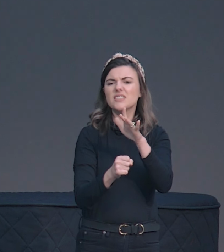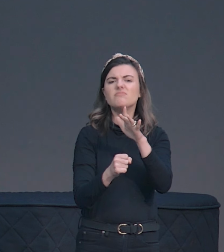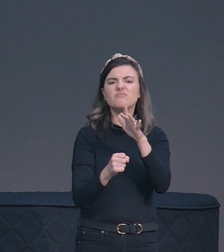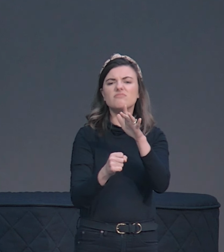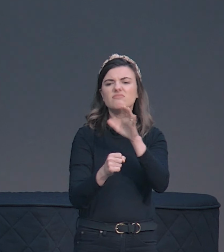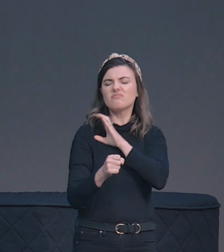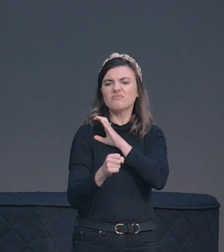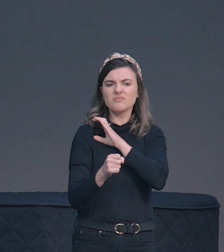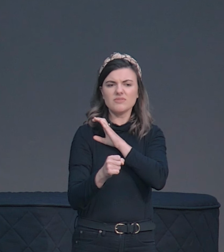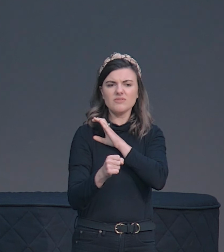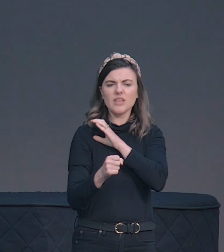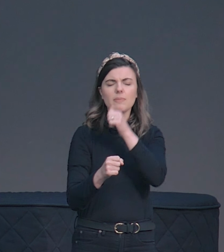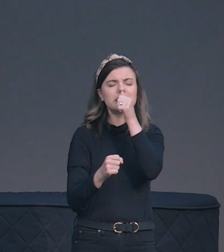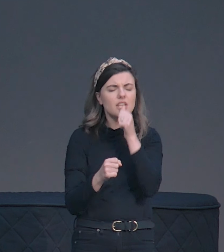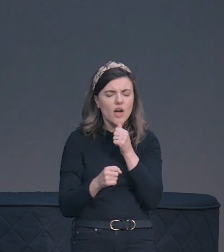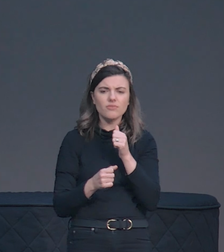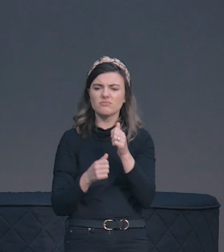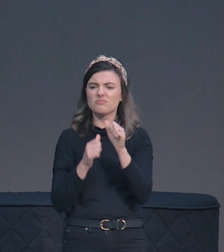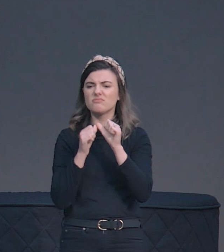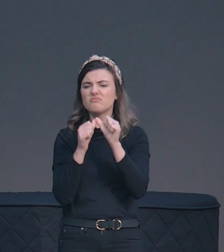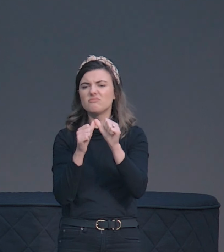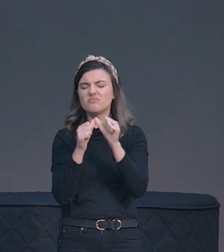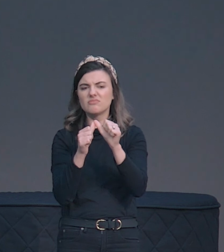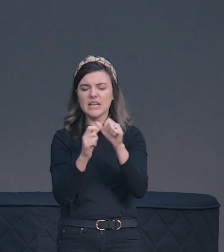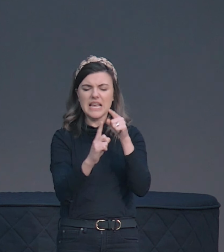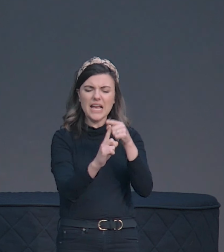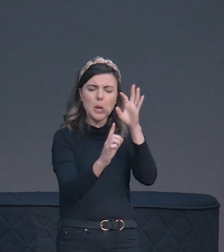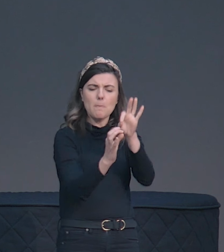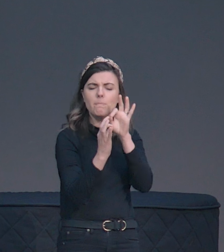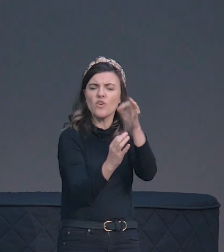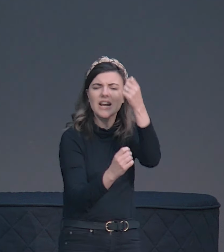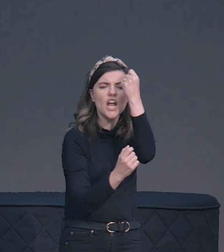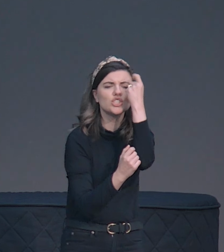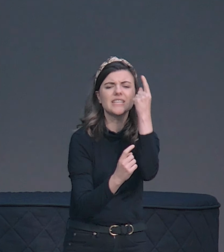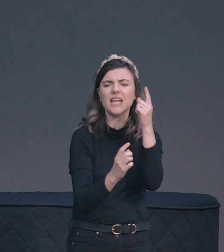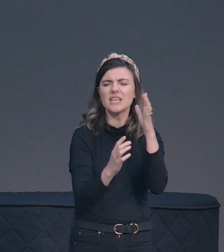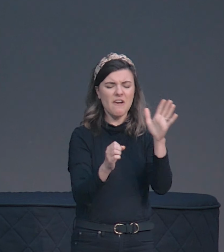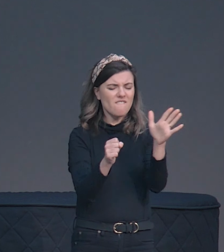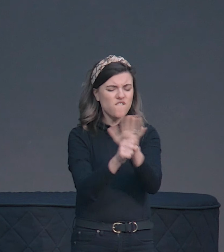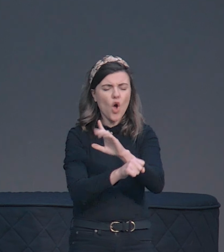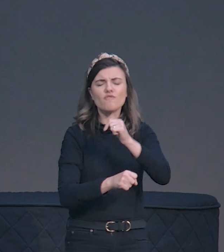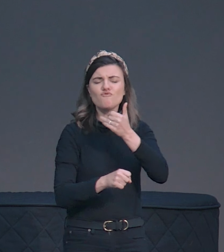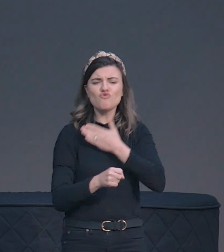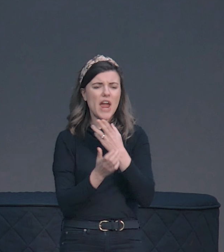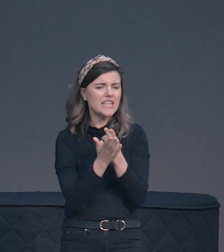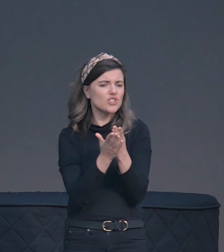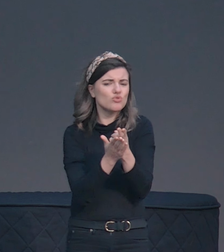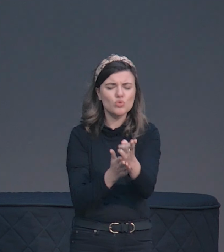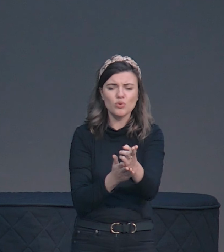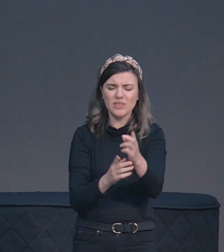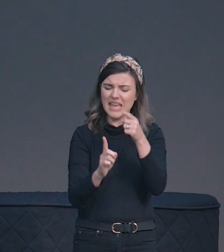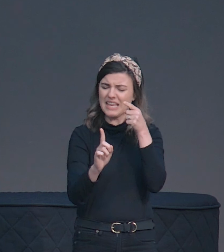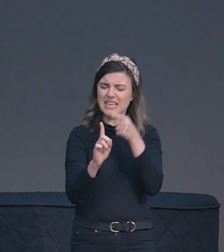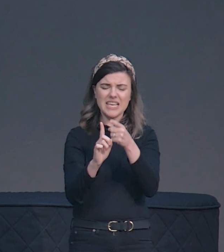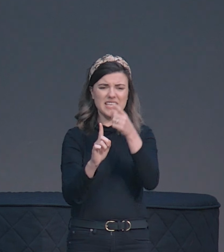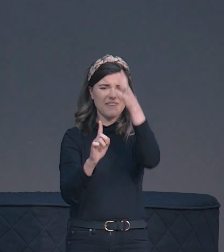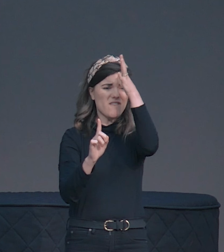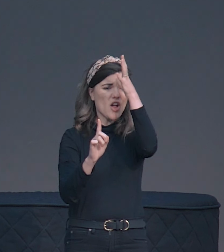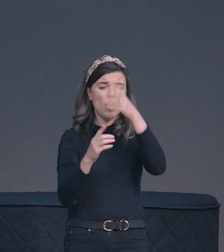a father of perfect understanding a father filled with grace and truth a father who provides